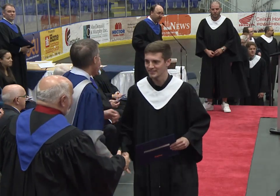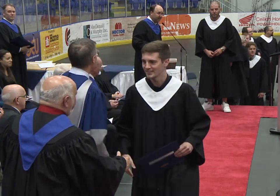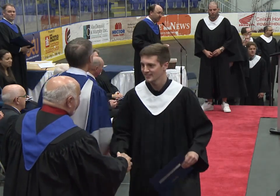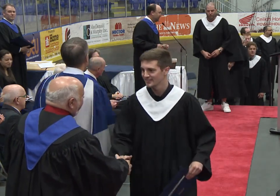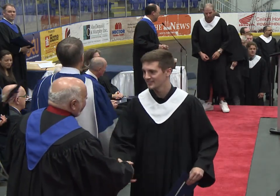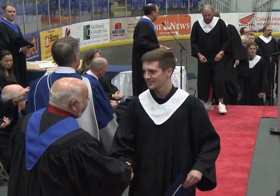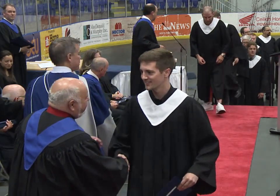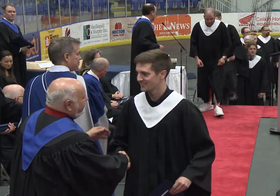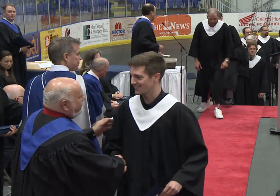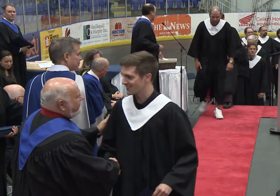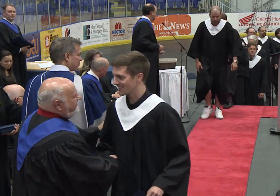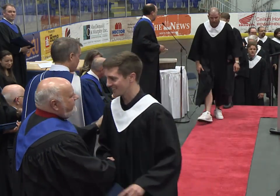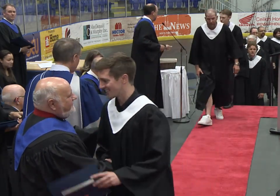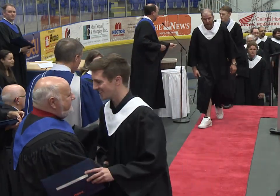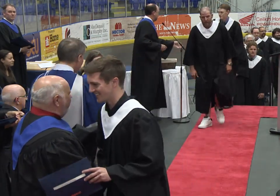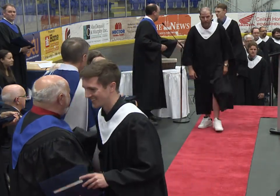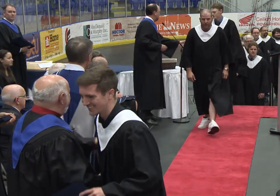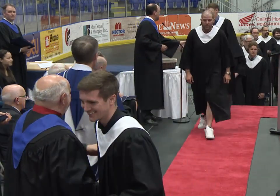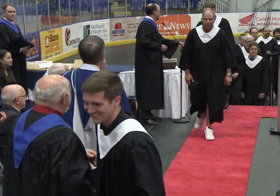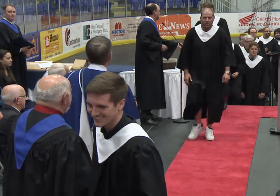Brian Higgins.